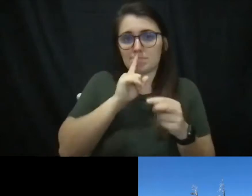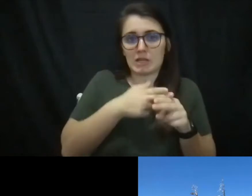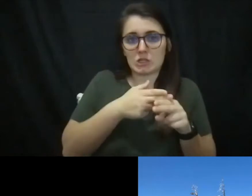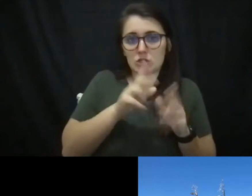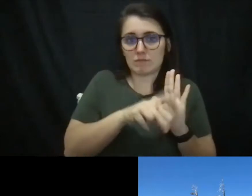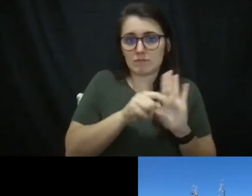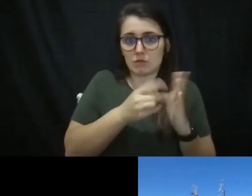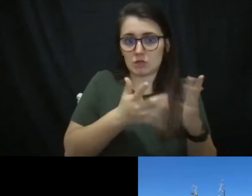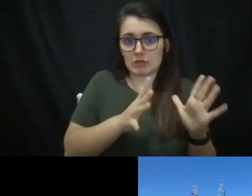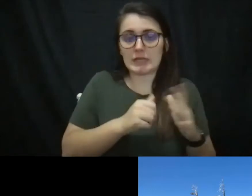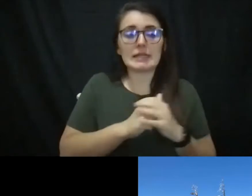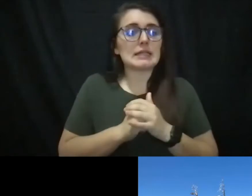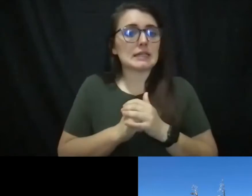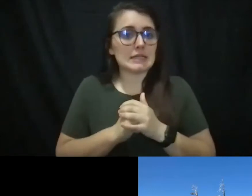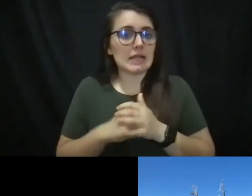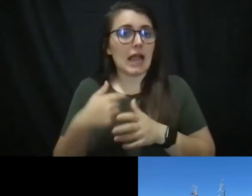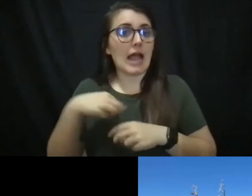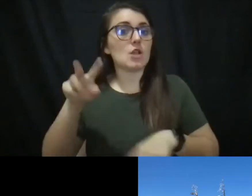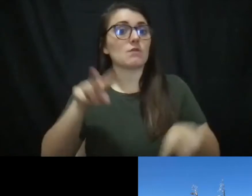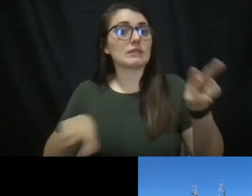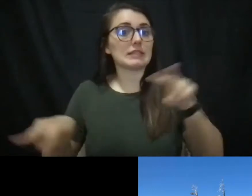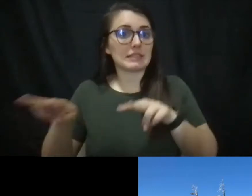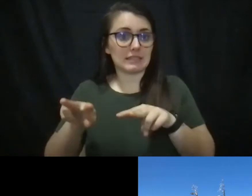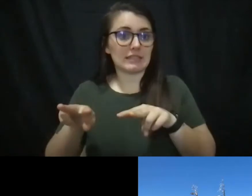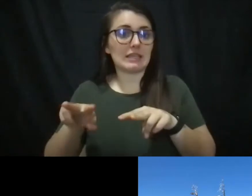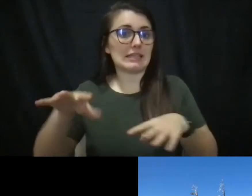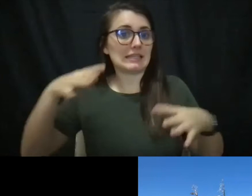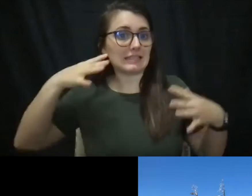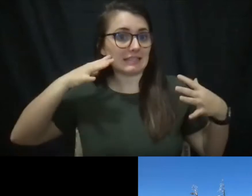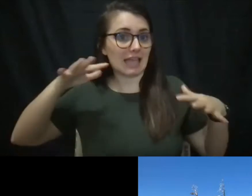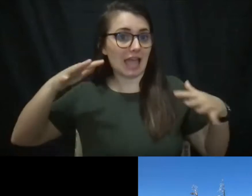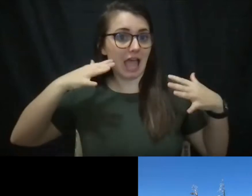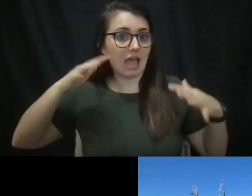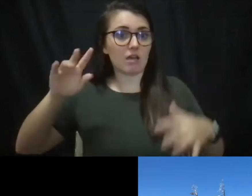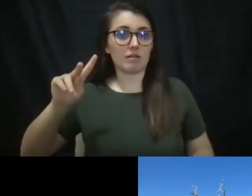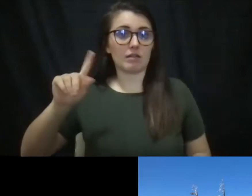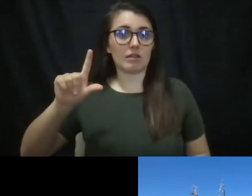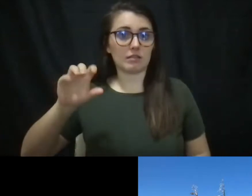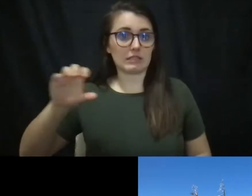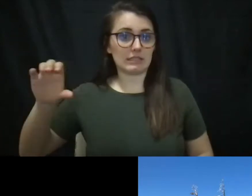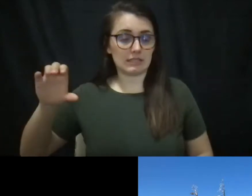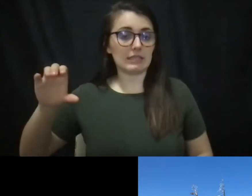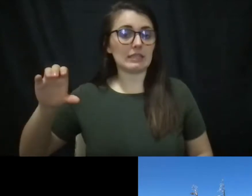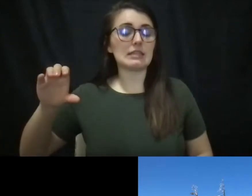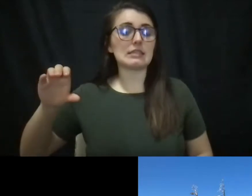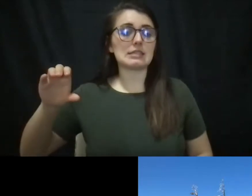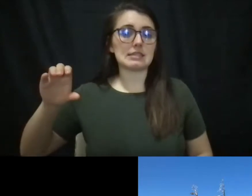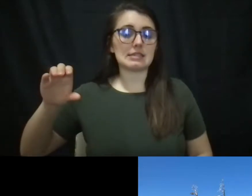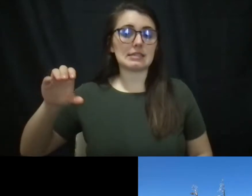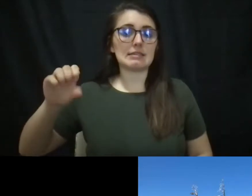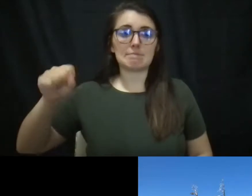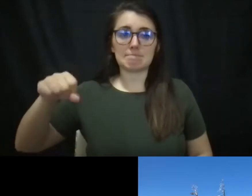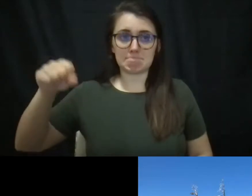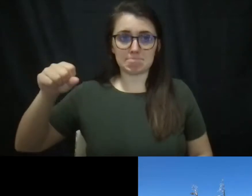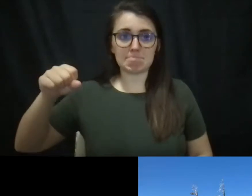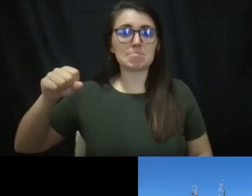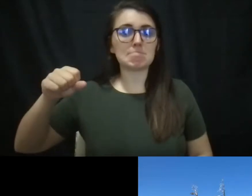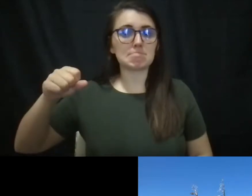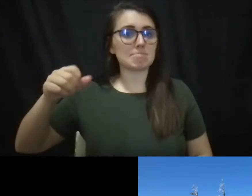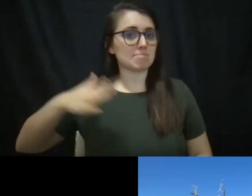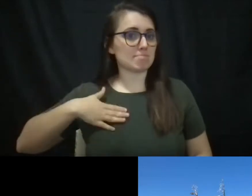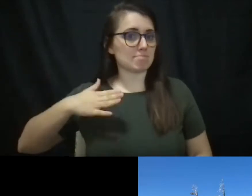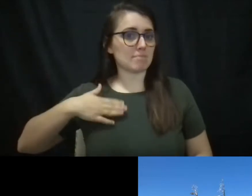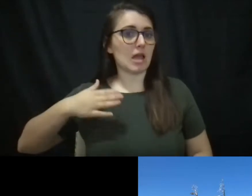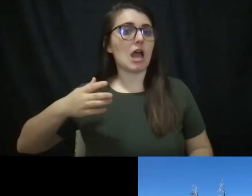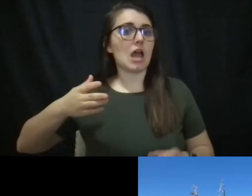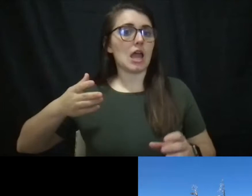things. I oversee the overall sound of KLCC radio, and yes, certainly among my duties